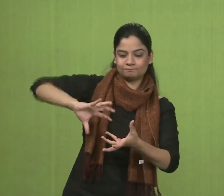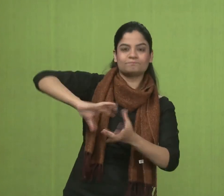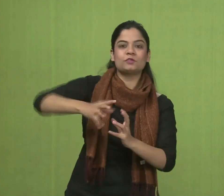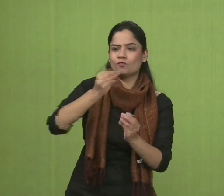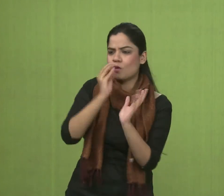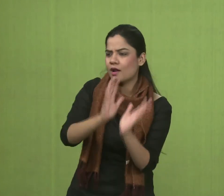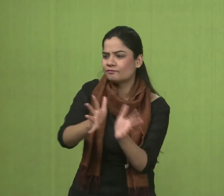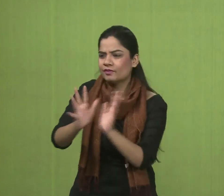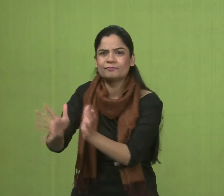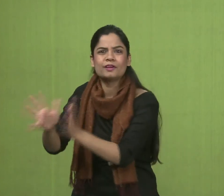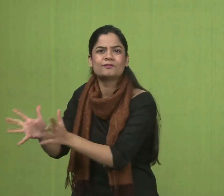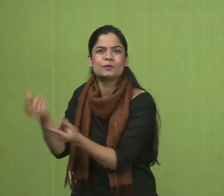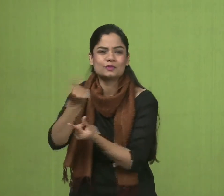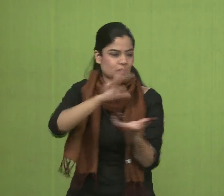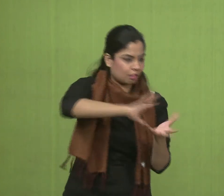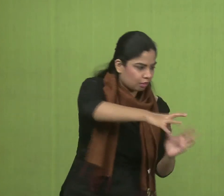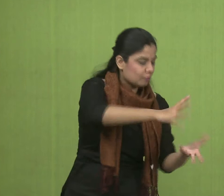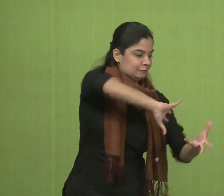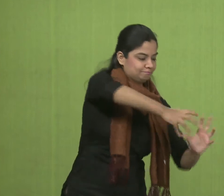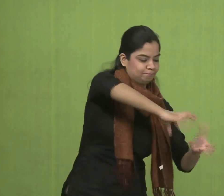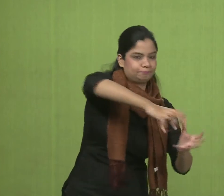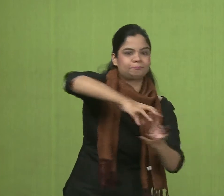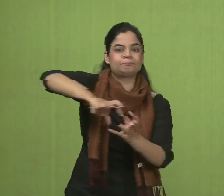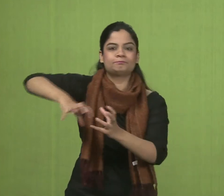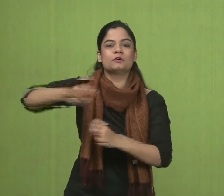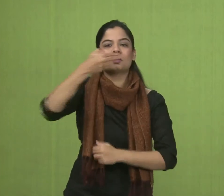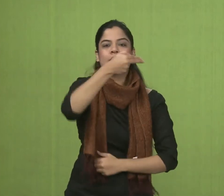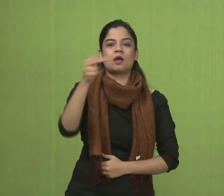different containers. That's called storage of leftovers.